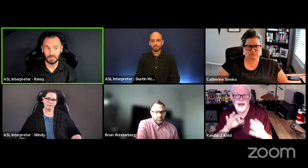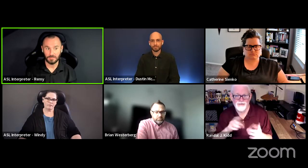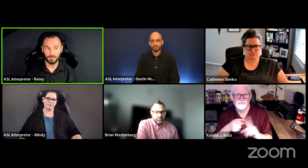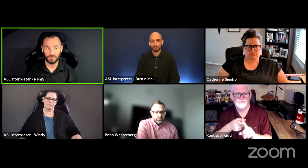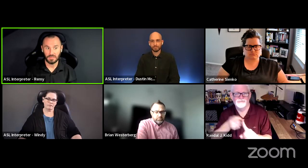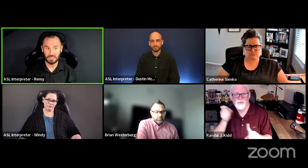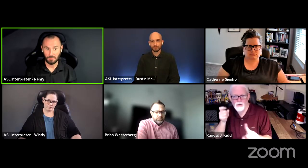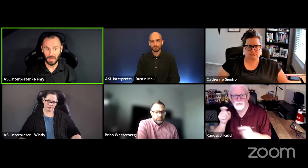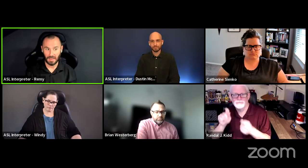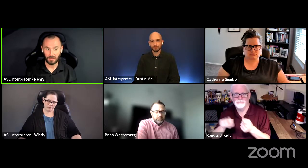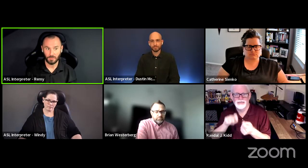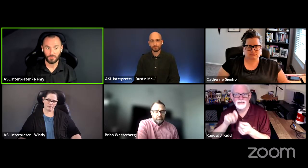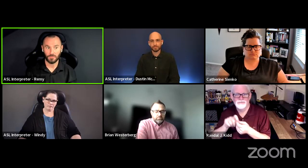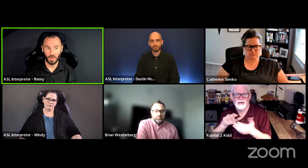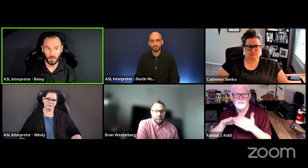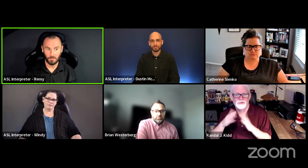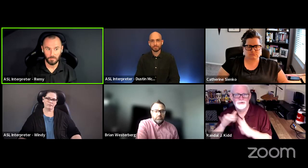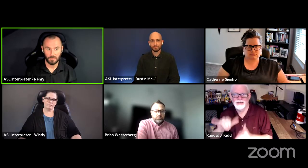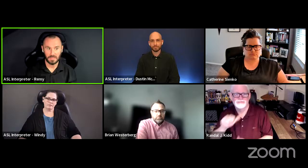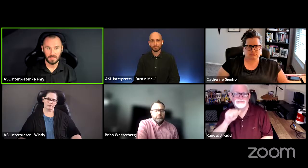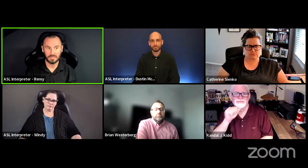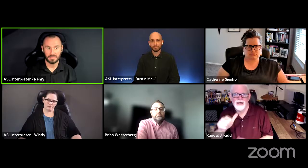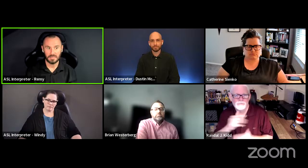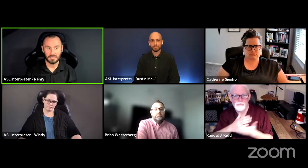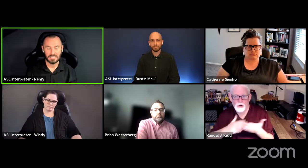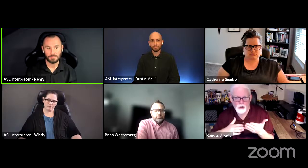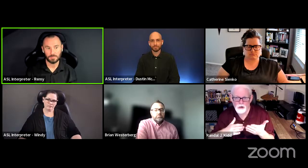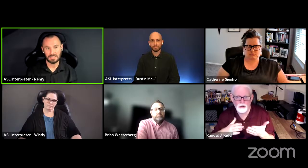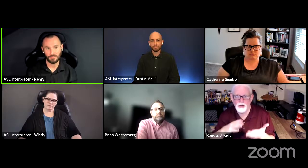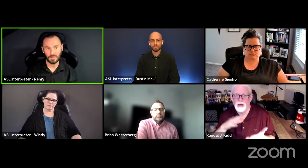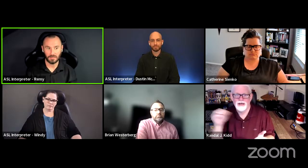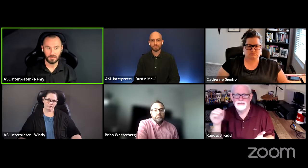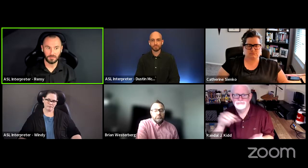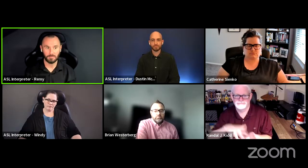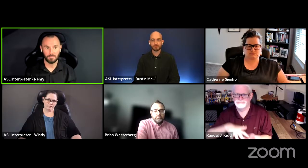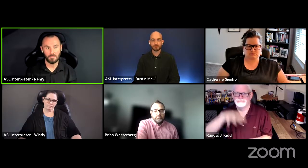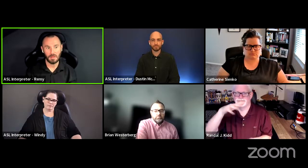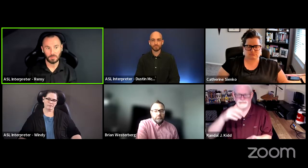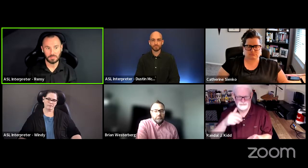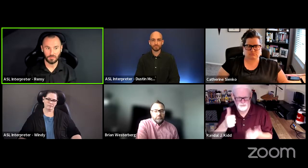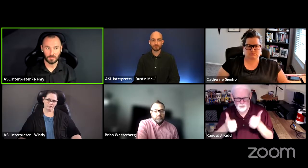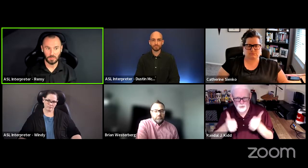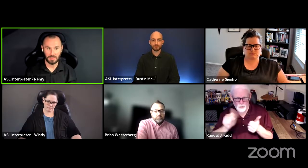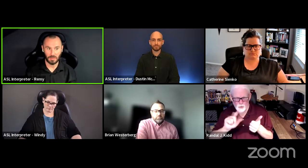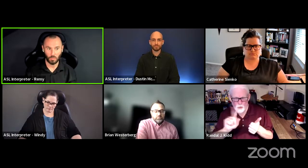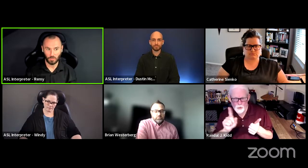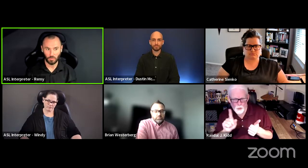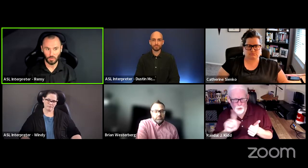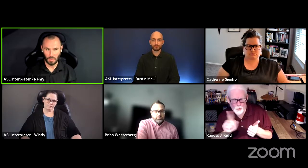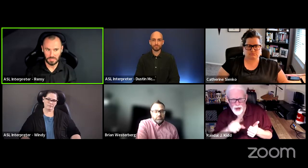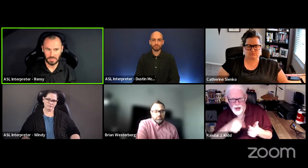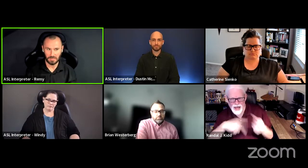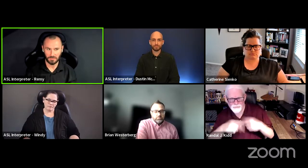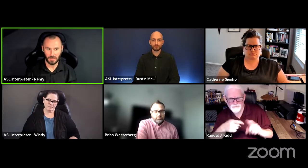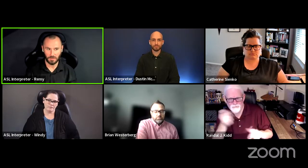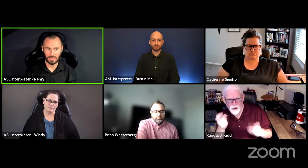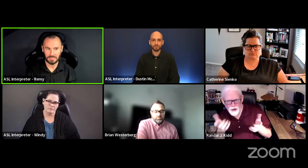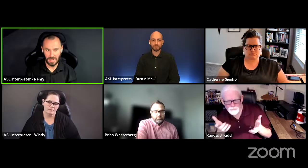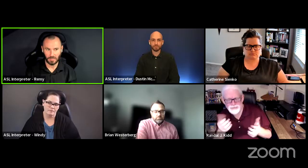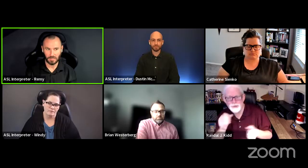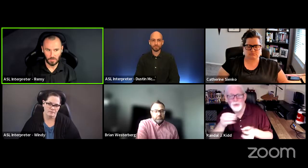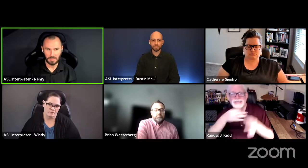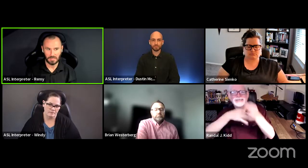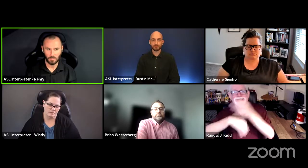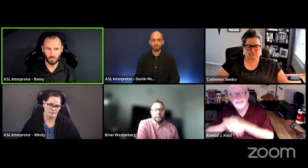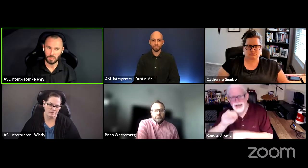lot of feedback from a specific members of the community that weren't really representative of